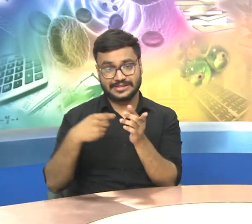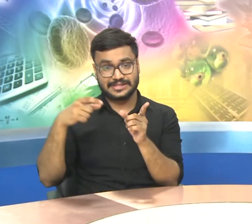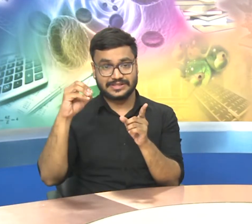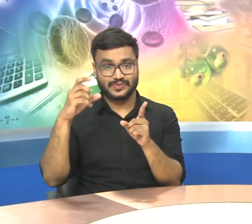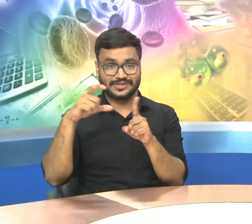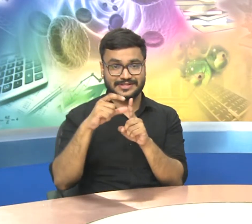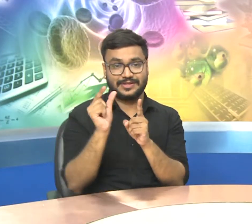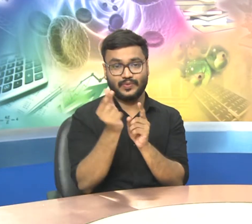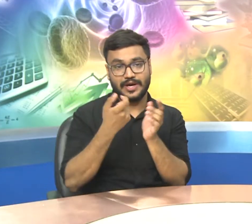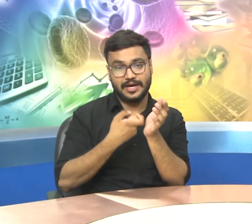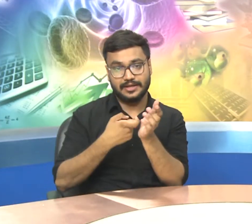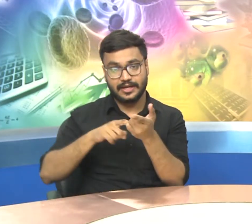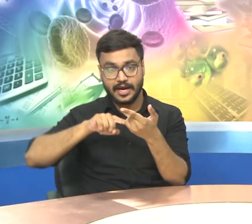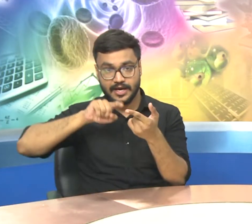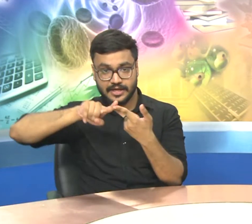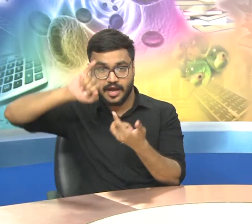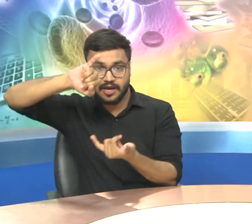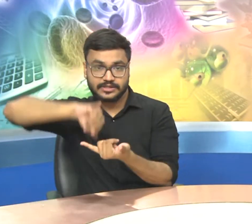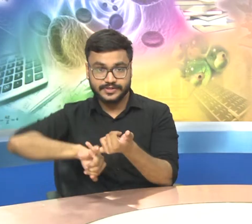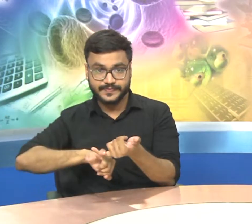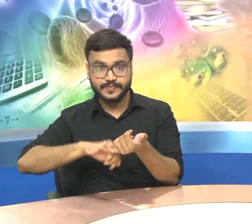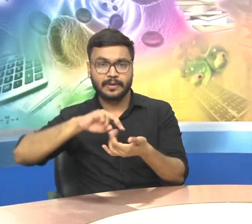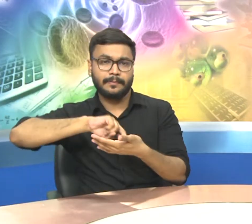phytoplankton and aquatic plants.